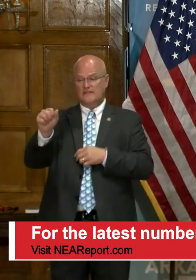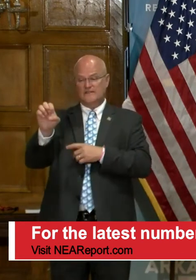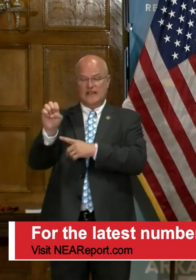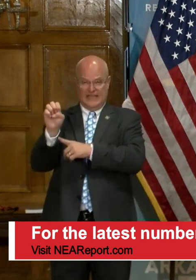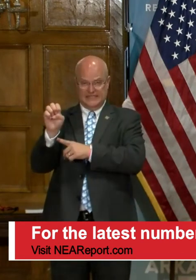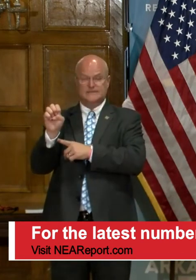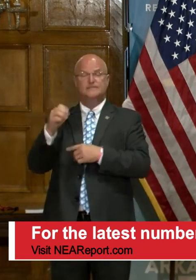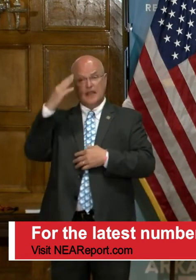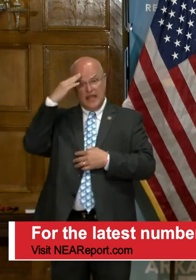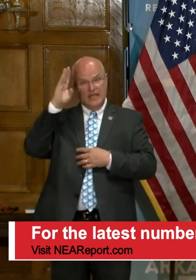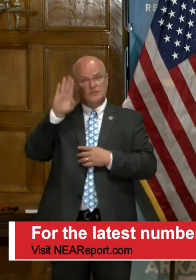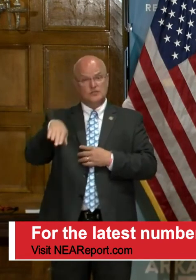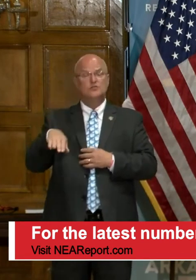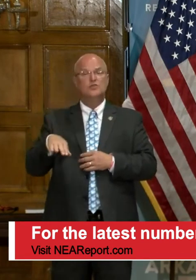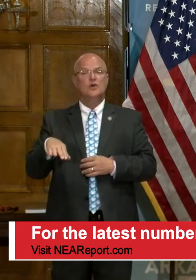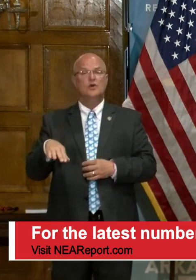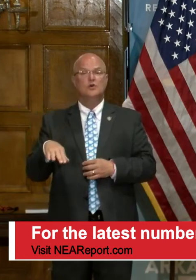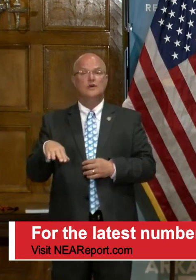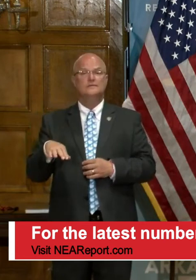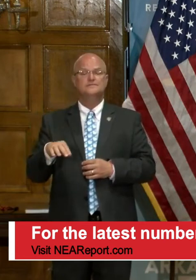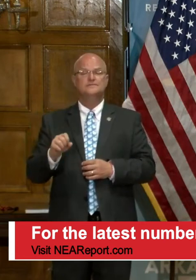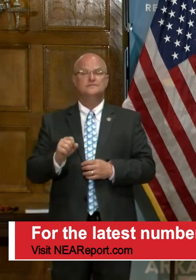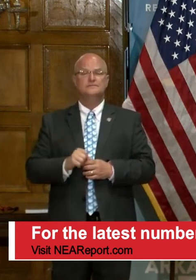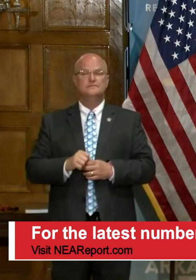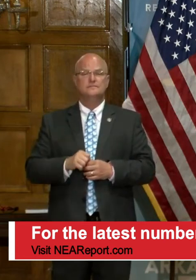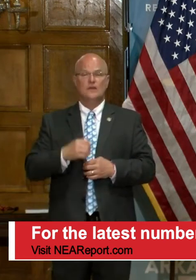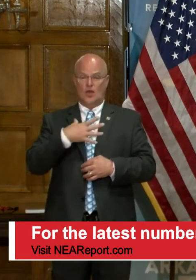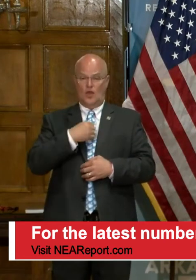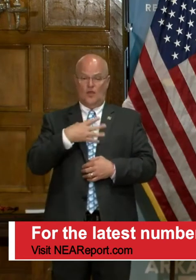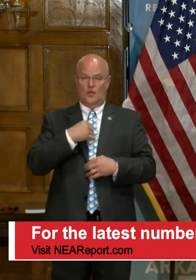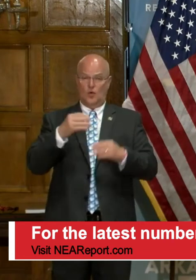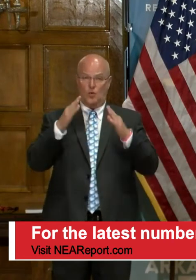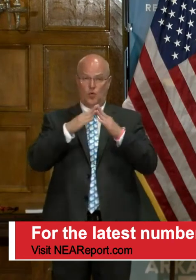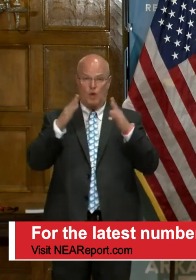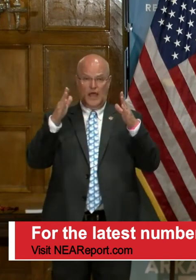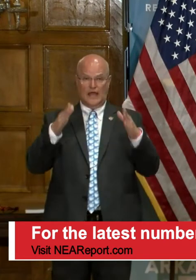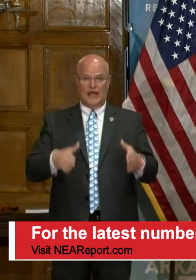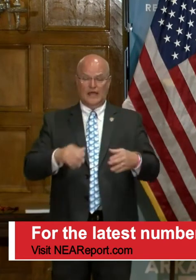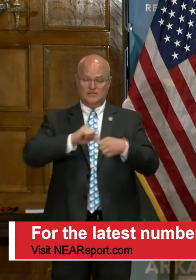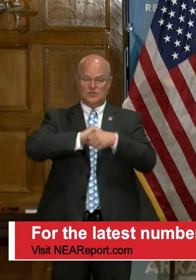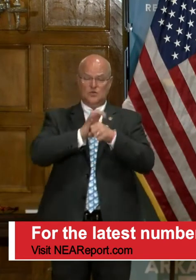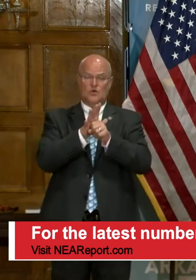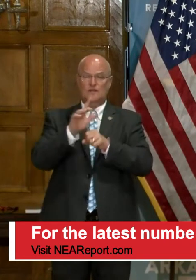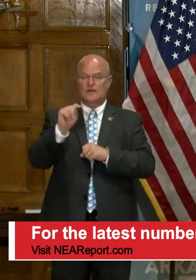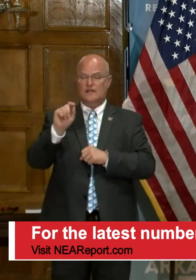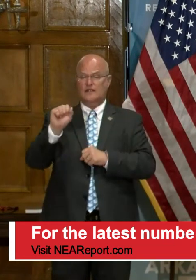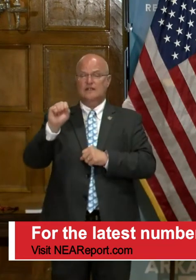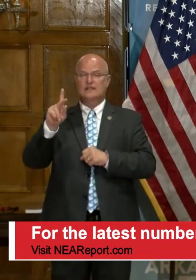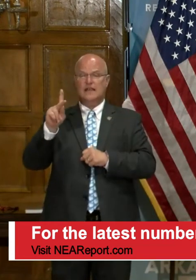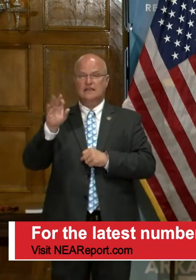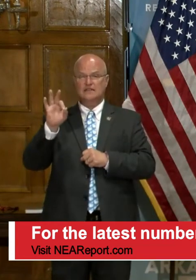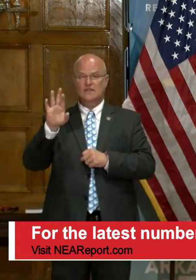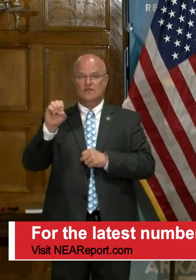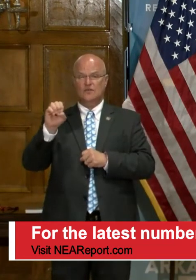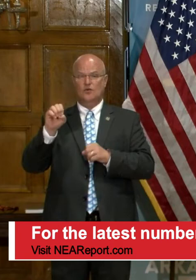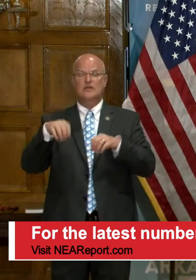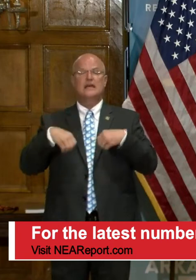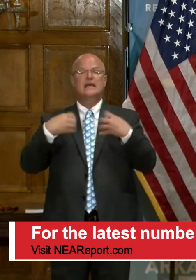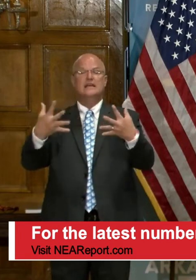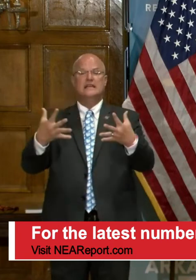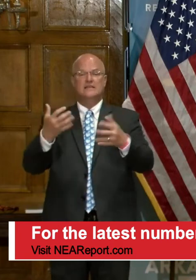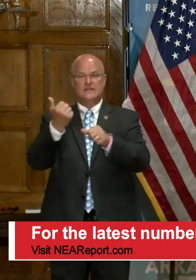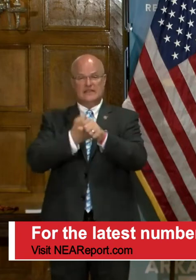phases, as you know, the White House Coronavirus Task Force has given great flexibility